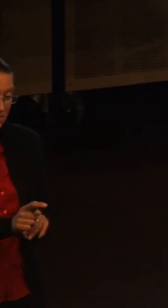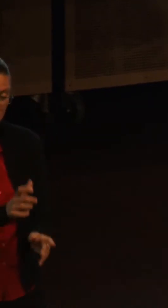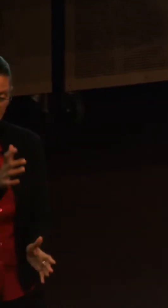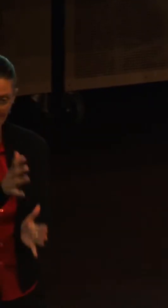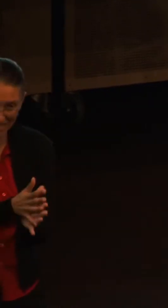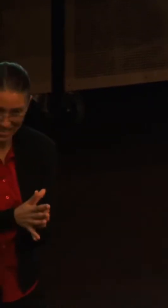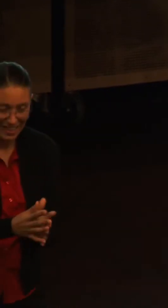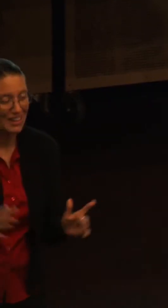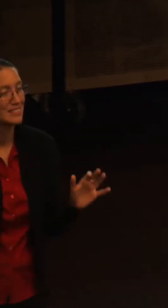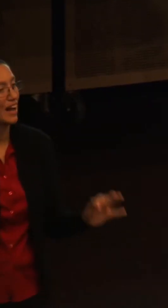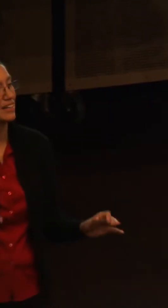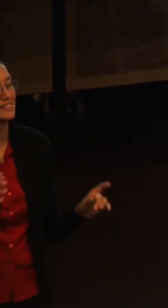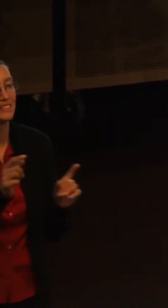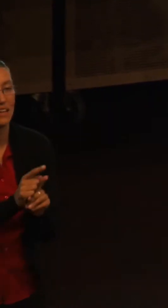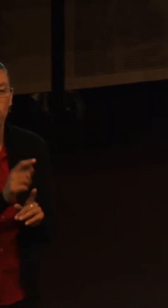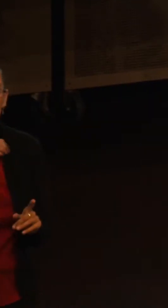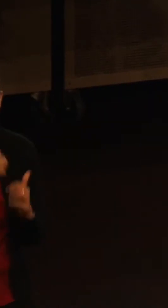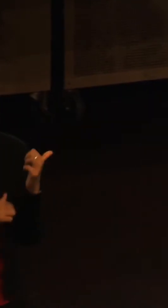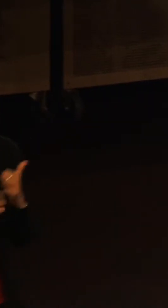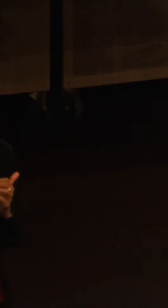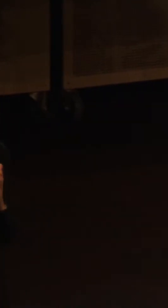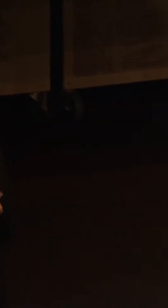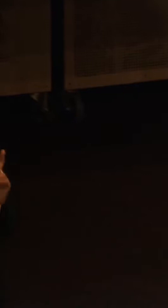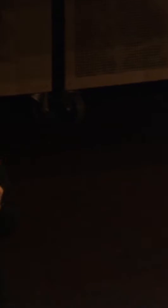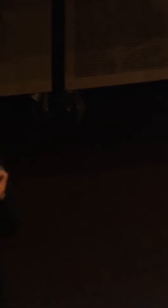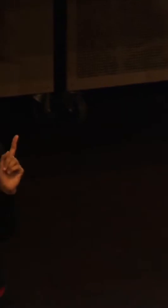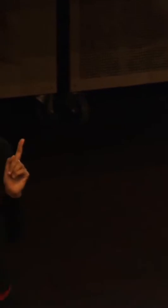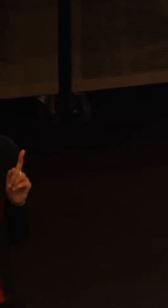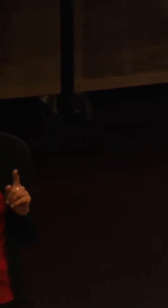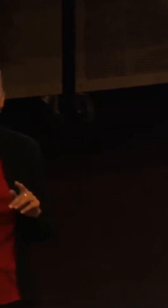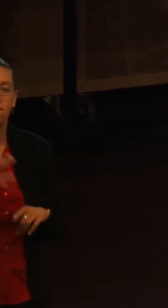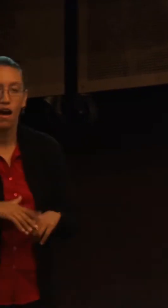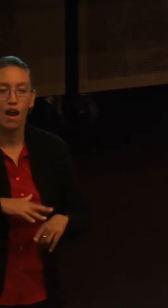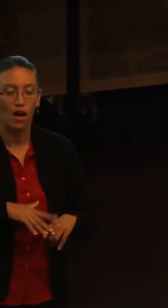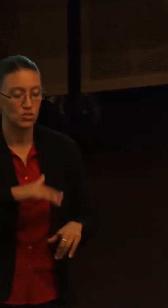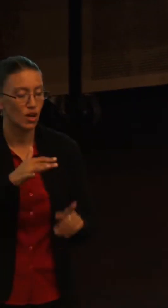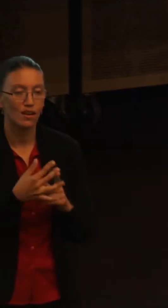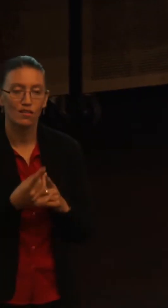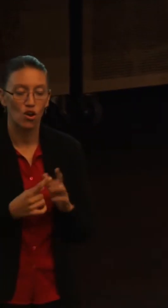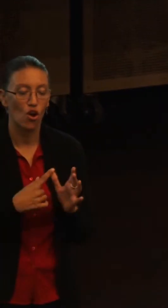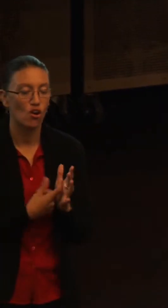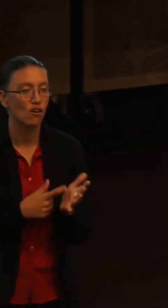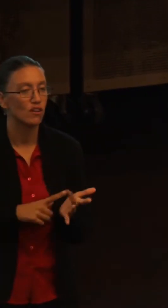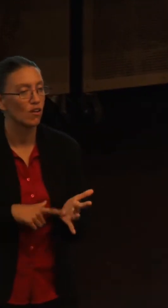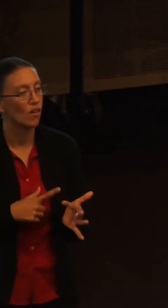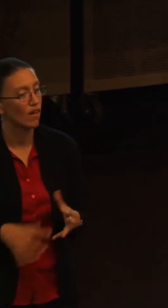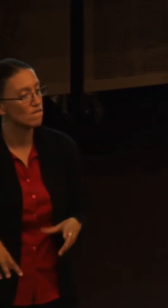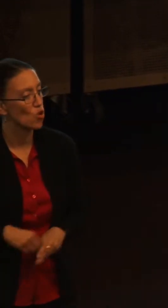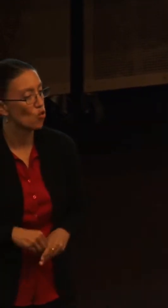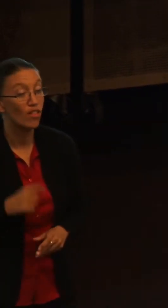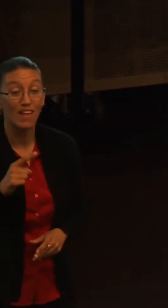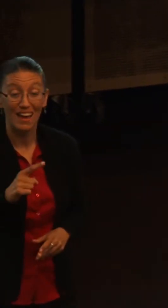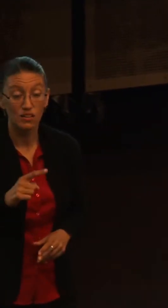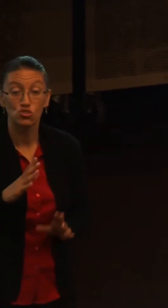context, phonological context, this article actually appears in. And here, children were below chance.